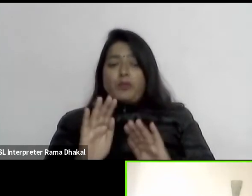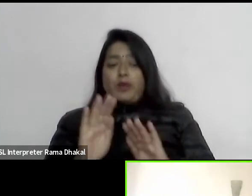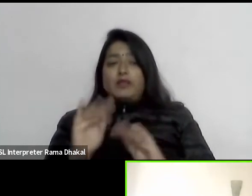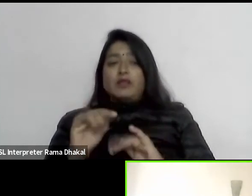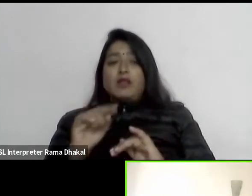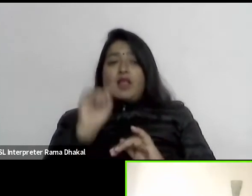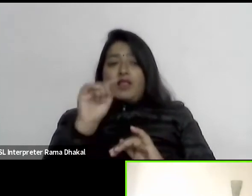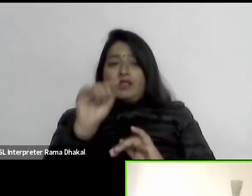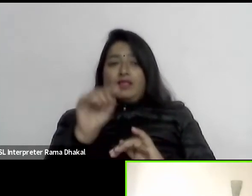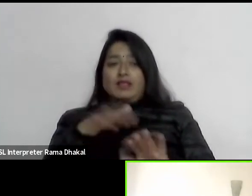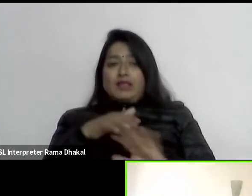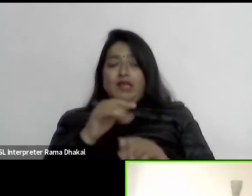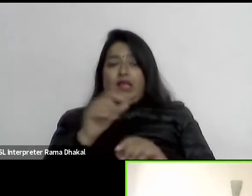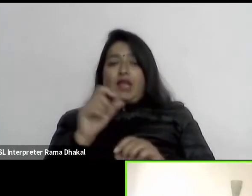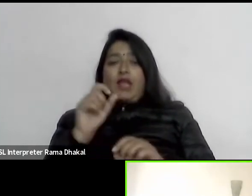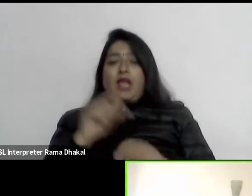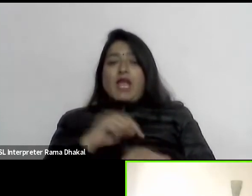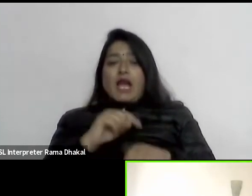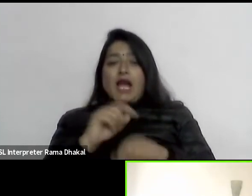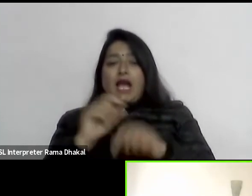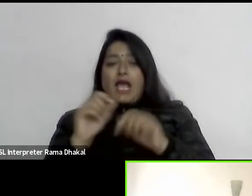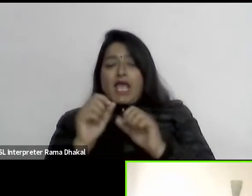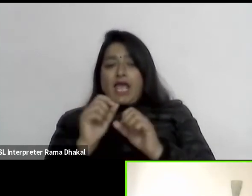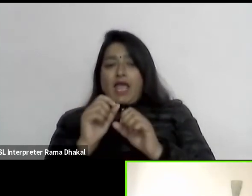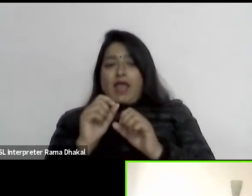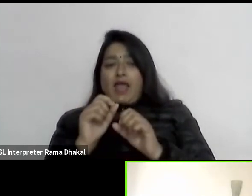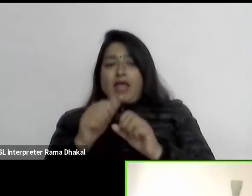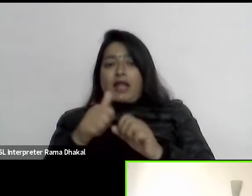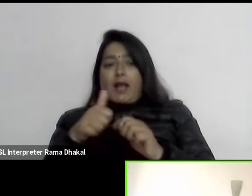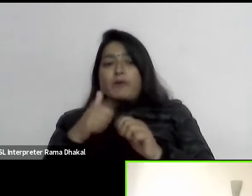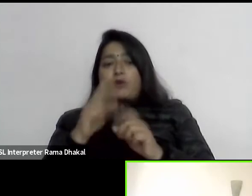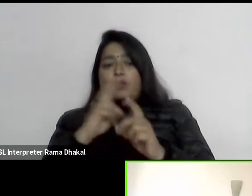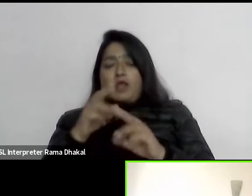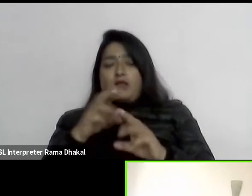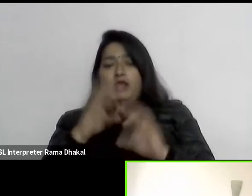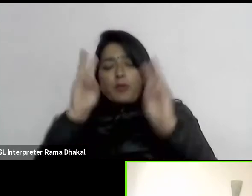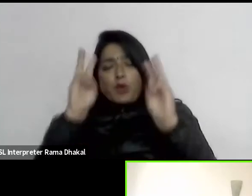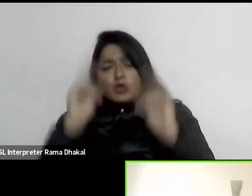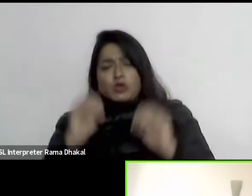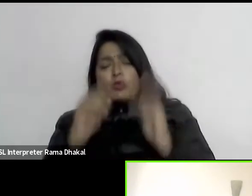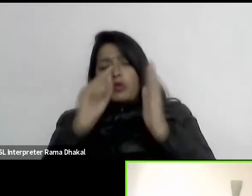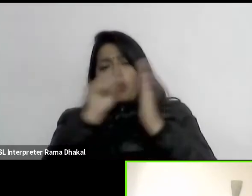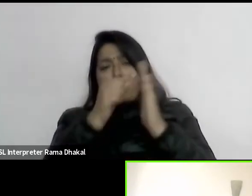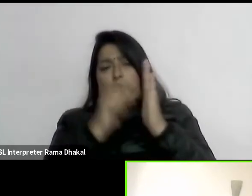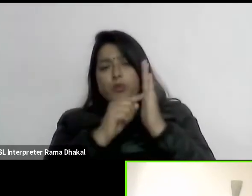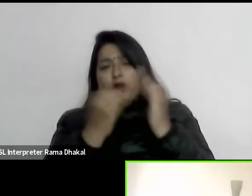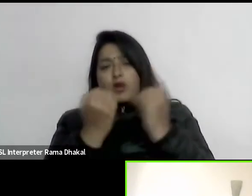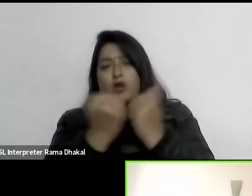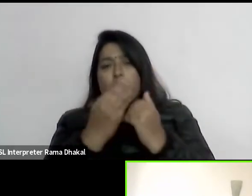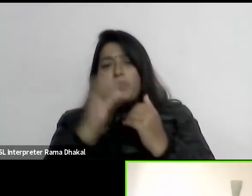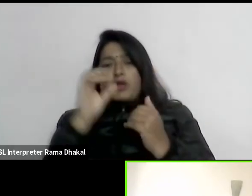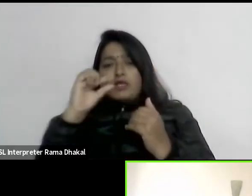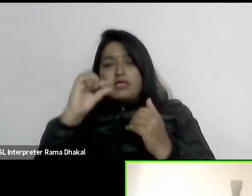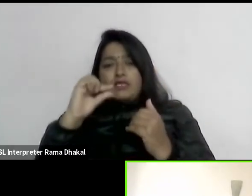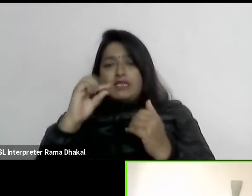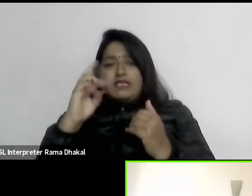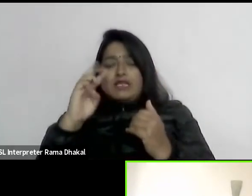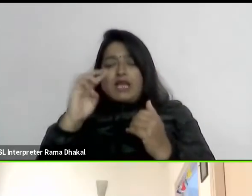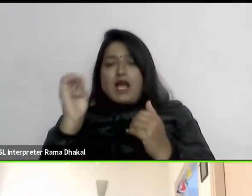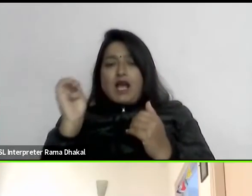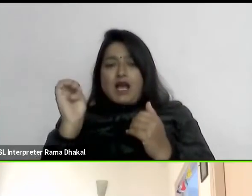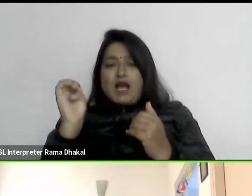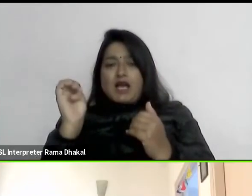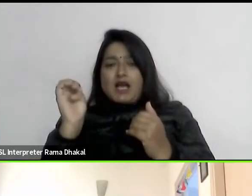Such a great summary of the very many important points that the GR sort of falls